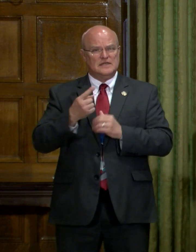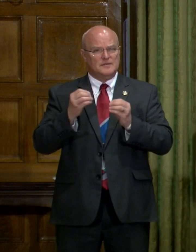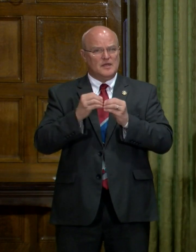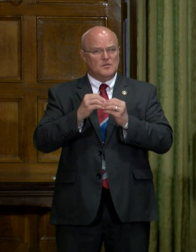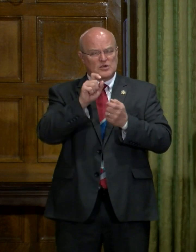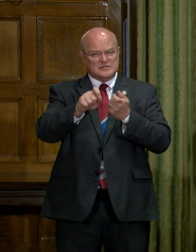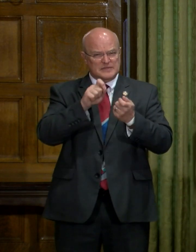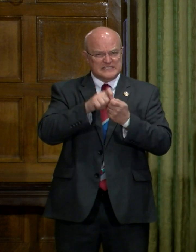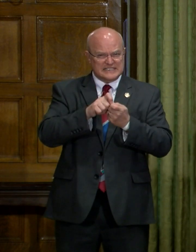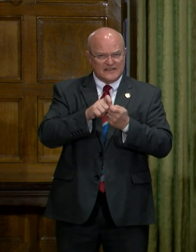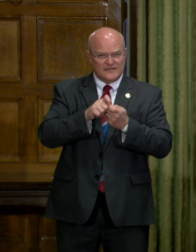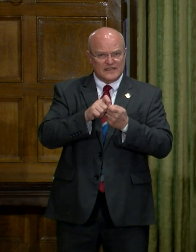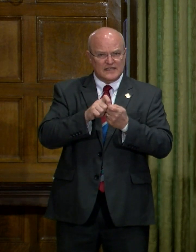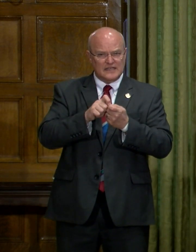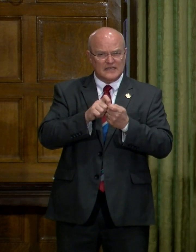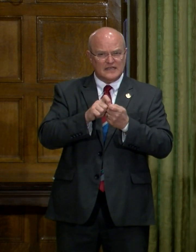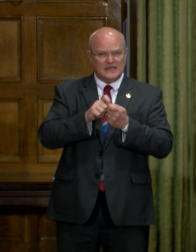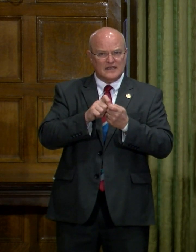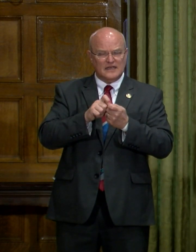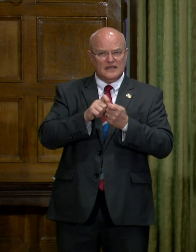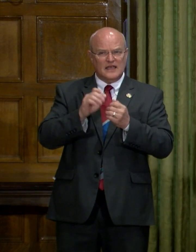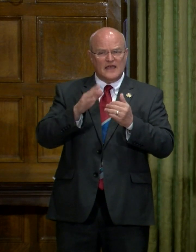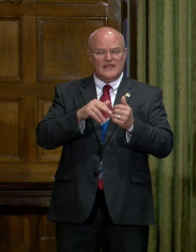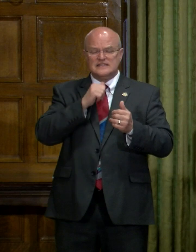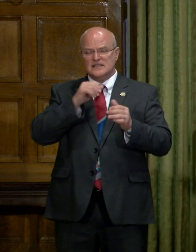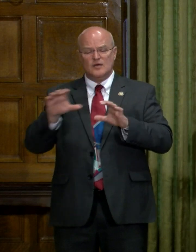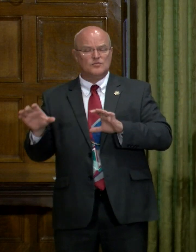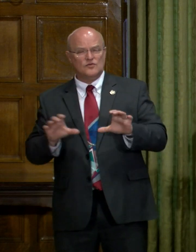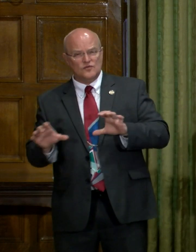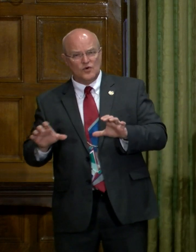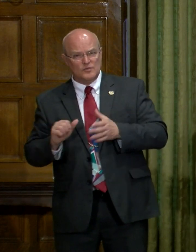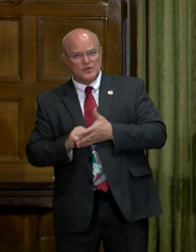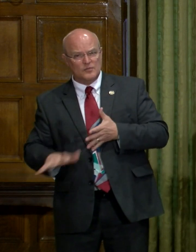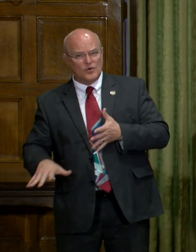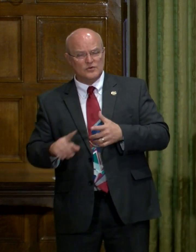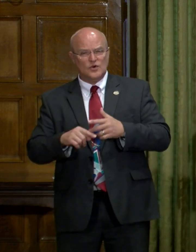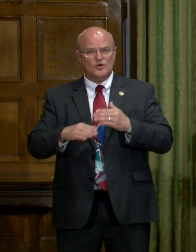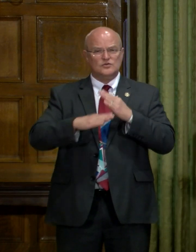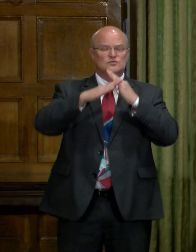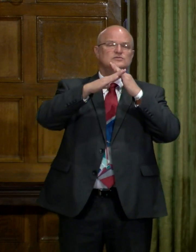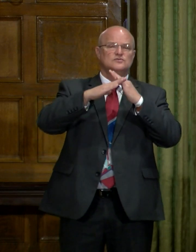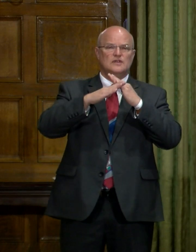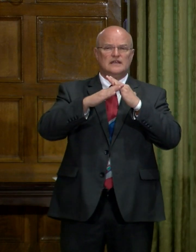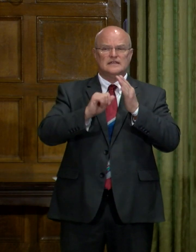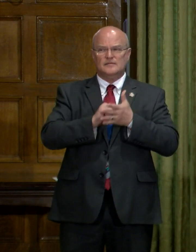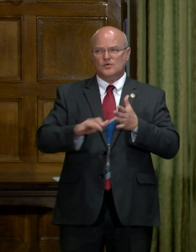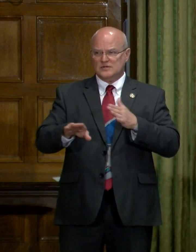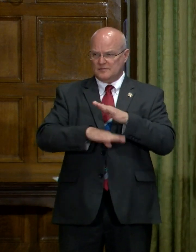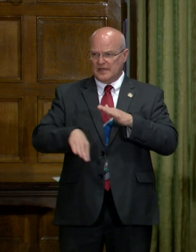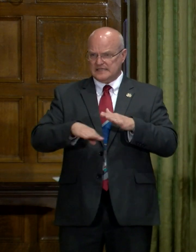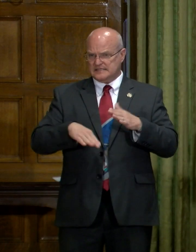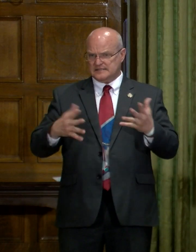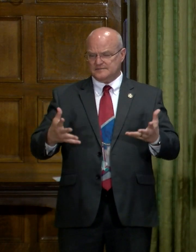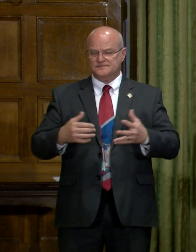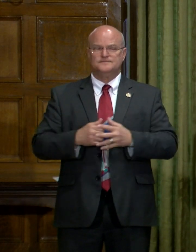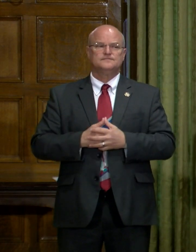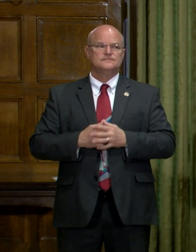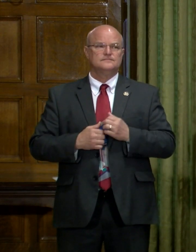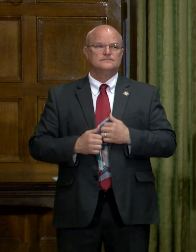more specific, telling them to not perform abortions or to restrict the type of abortions they can perform?